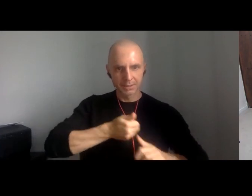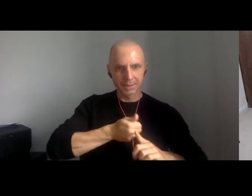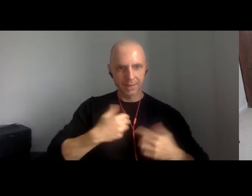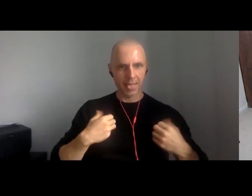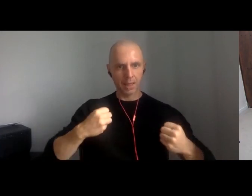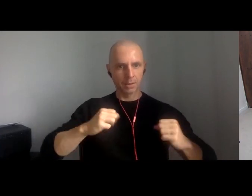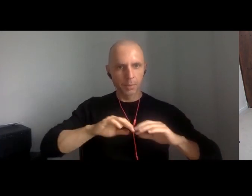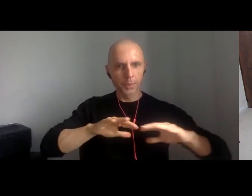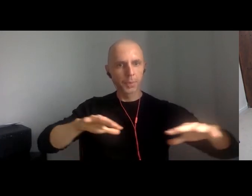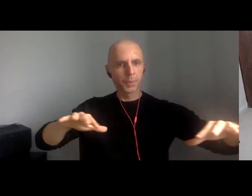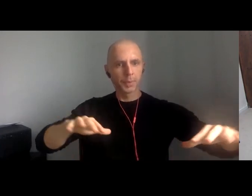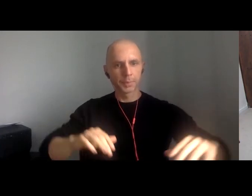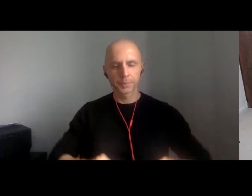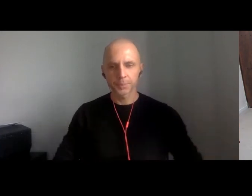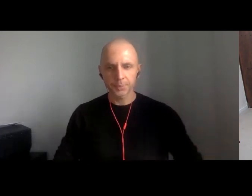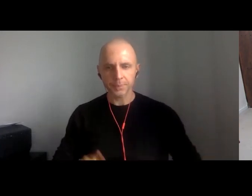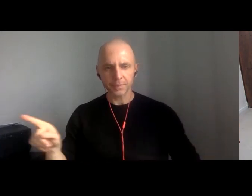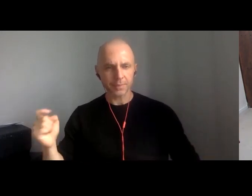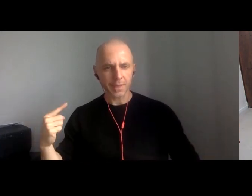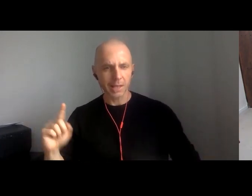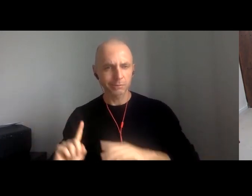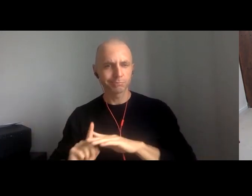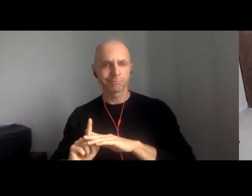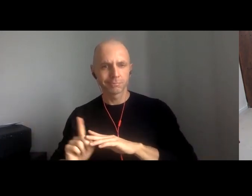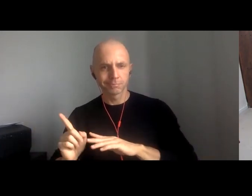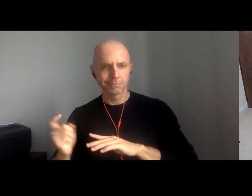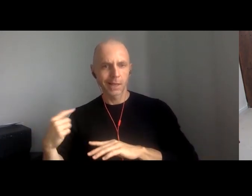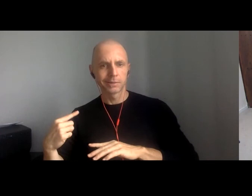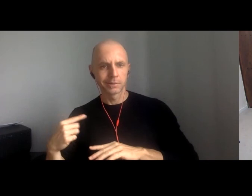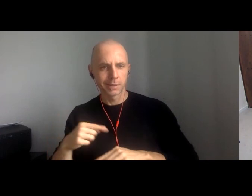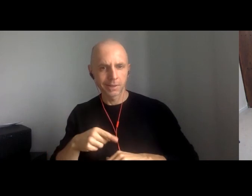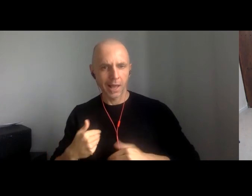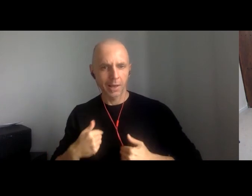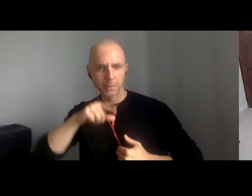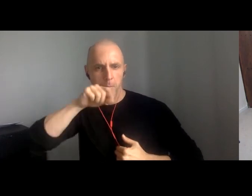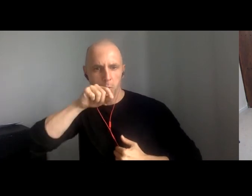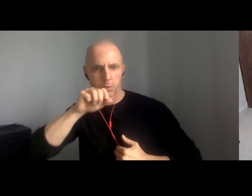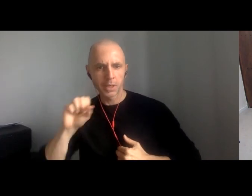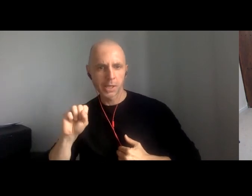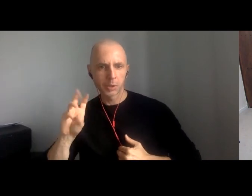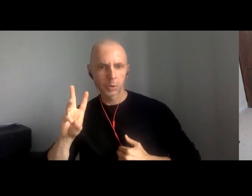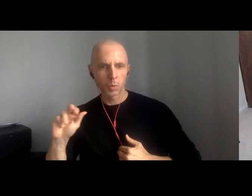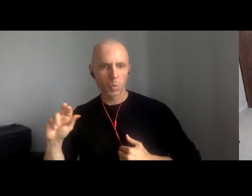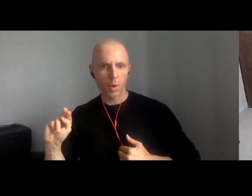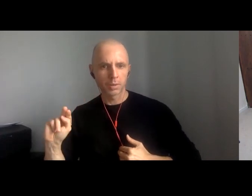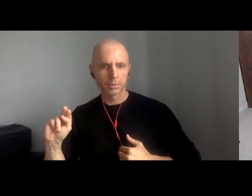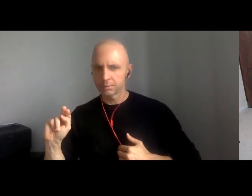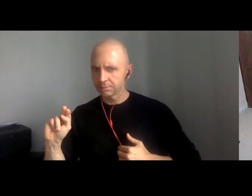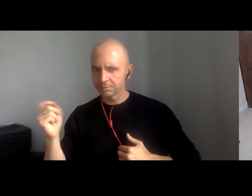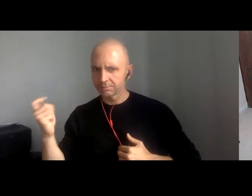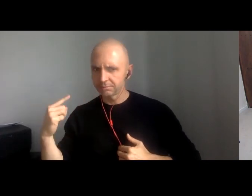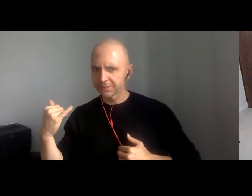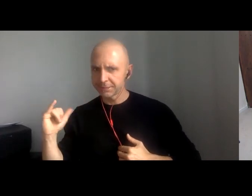them anymore. I don't think that's anything we've done, but they're often out in the pebbly levels,